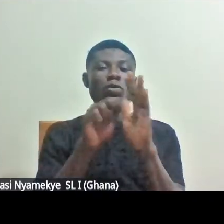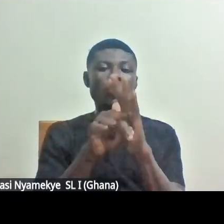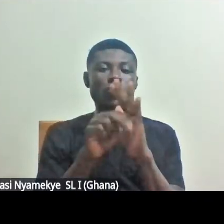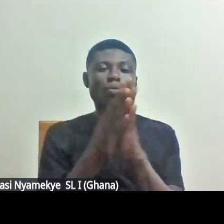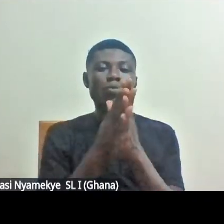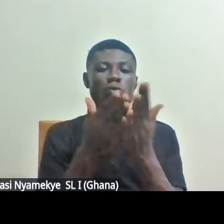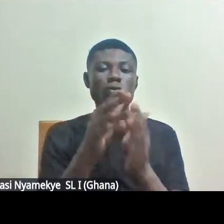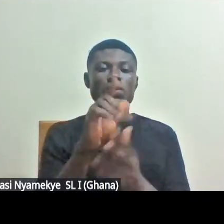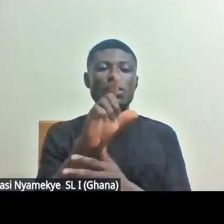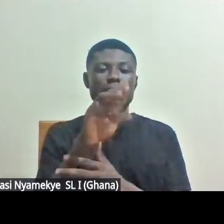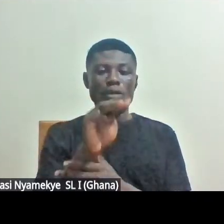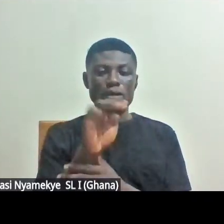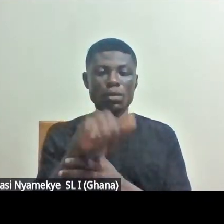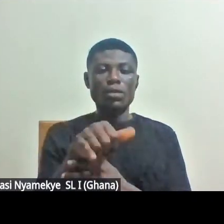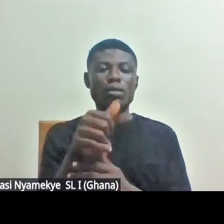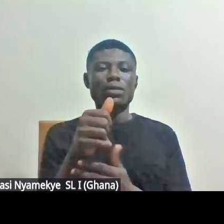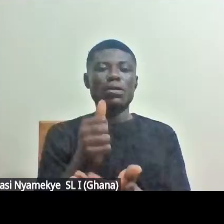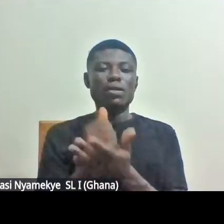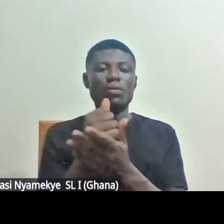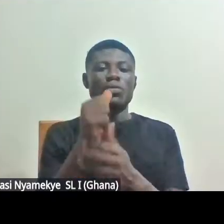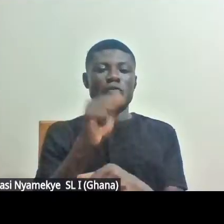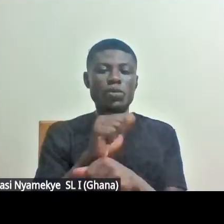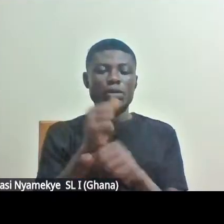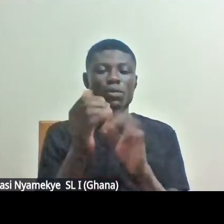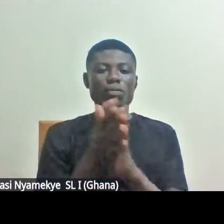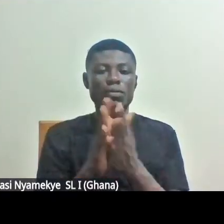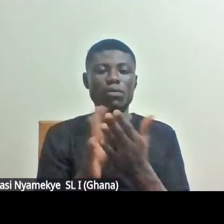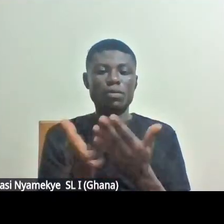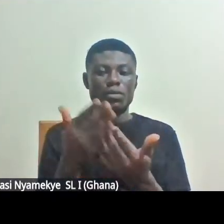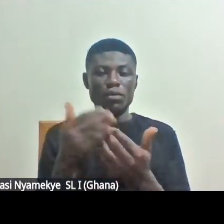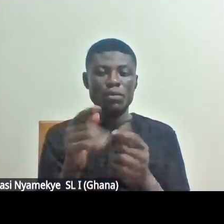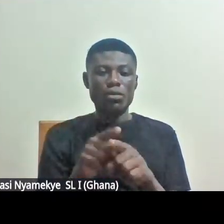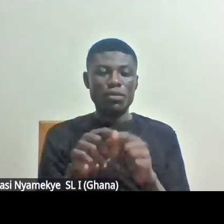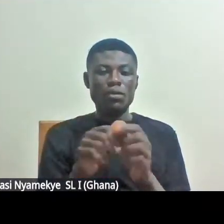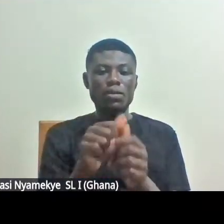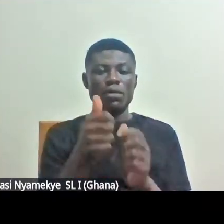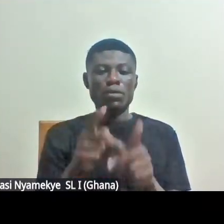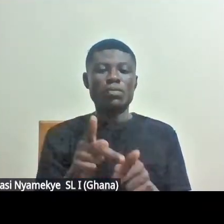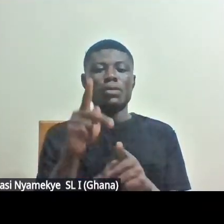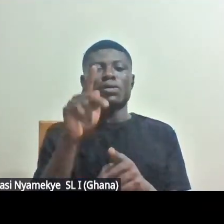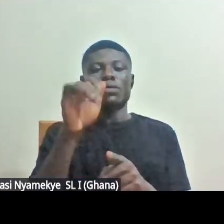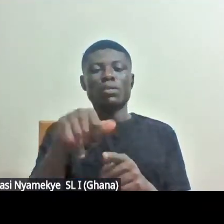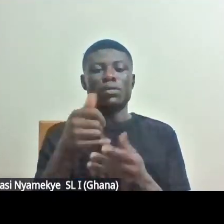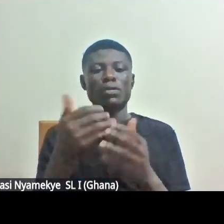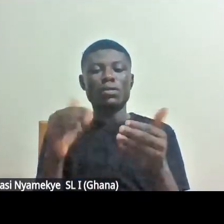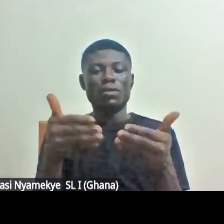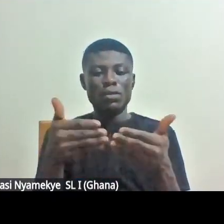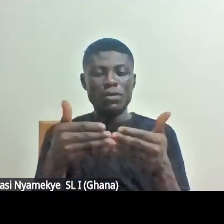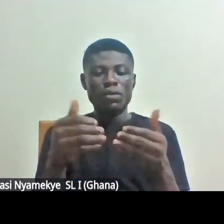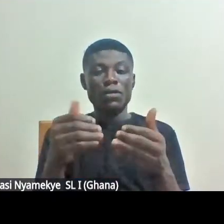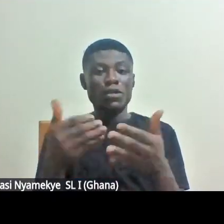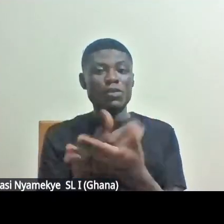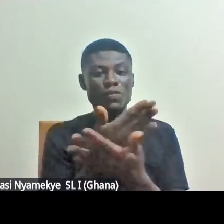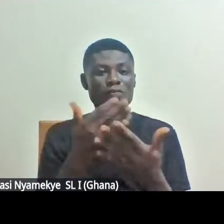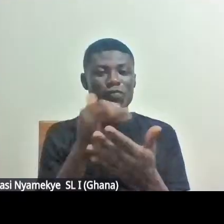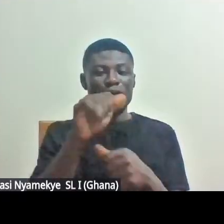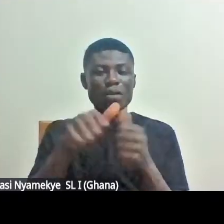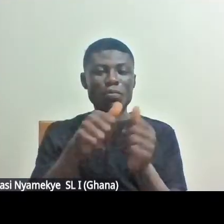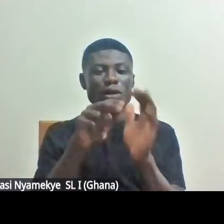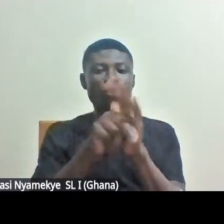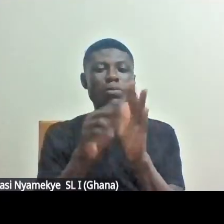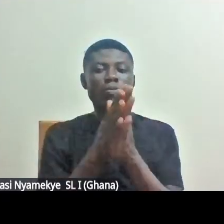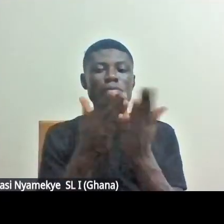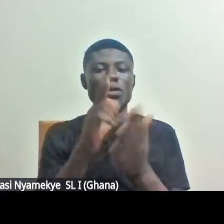and great. We're happy to hear that. And Kimfred is excited that he's been introduced to new things like Notebook